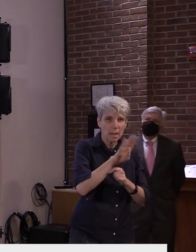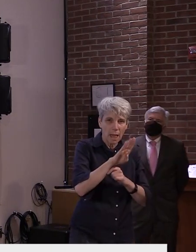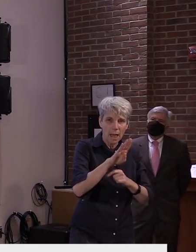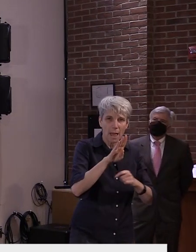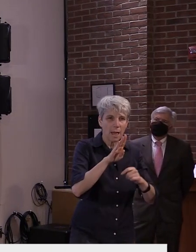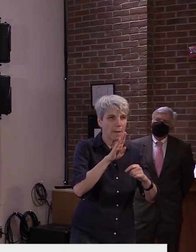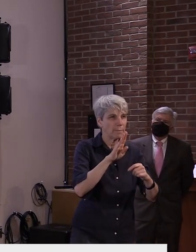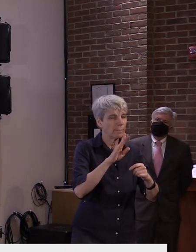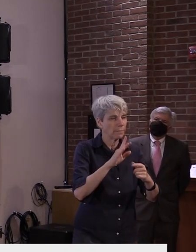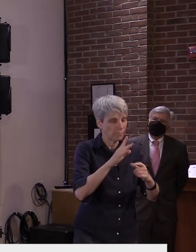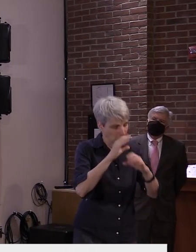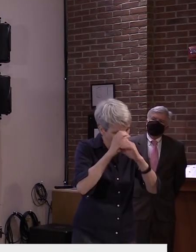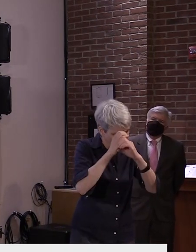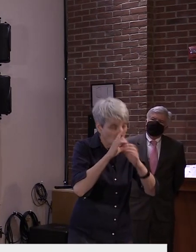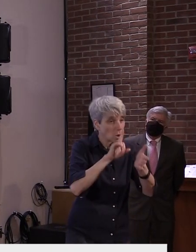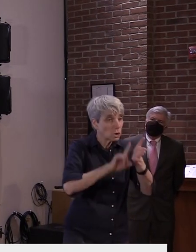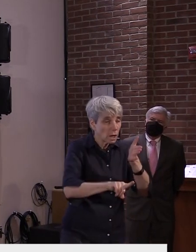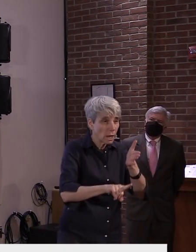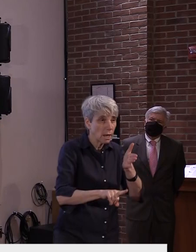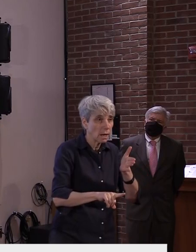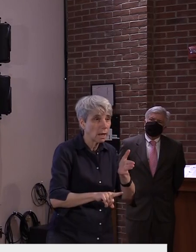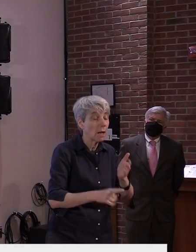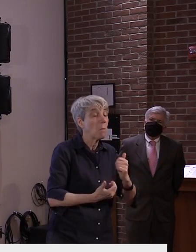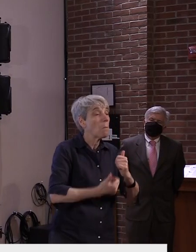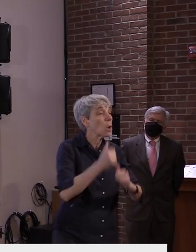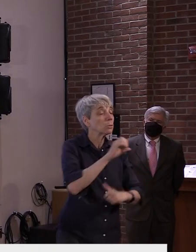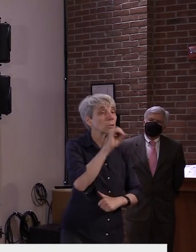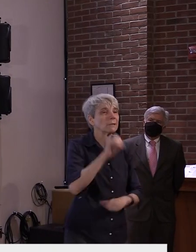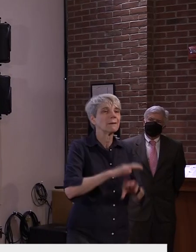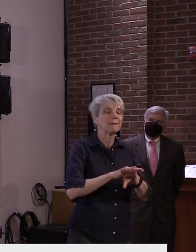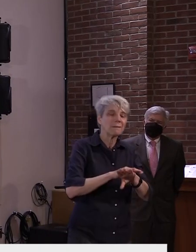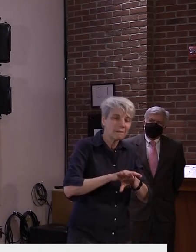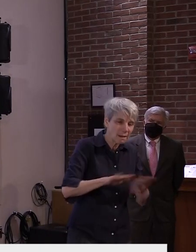65 antigen positives are not cases.